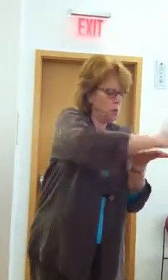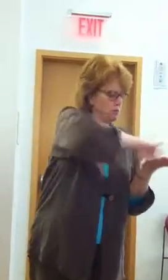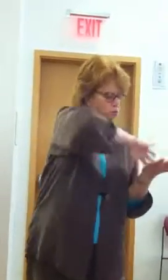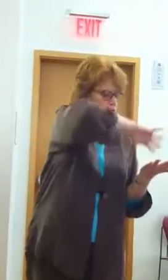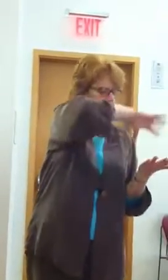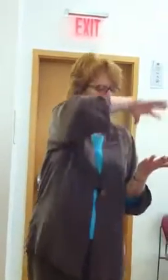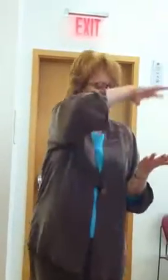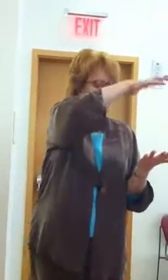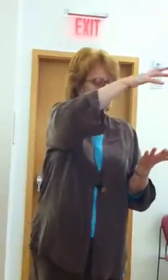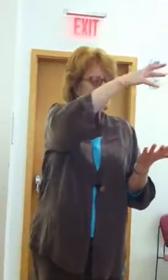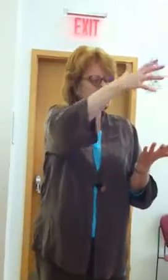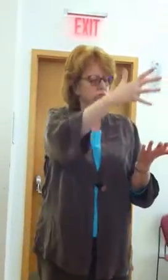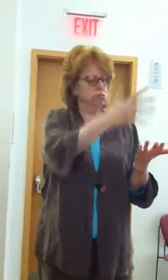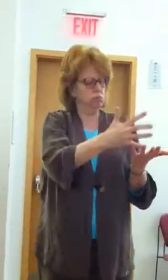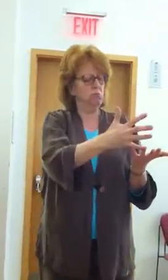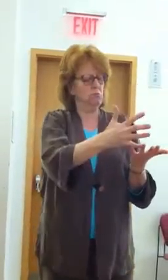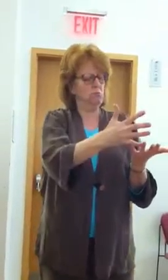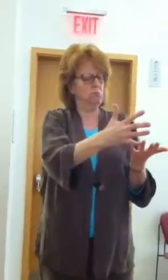took shape, and it was apparent